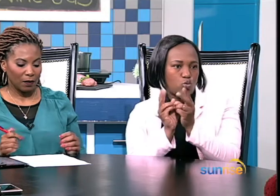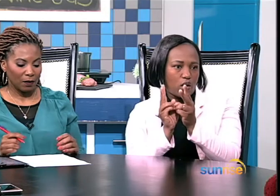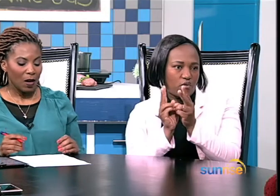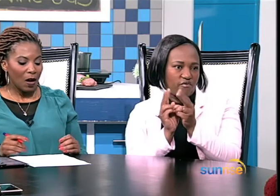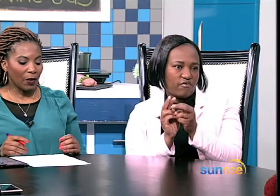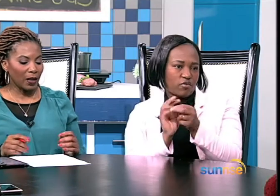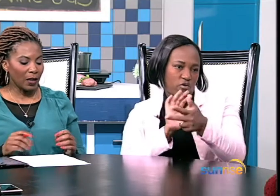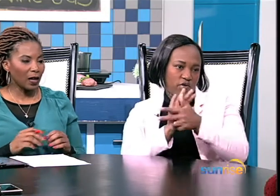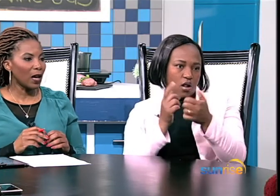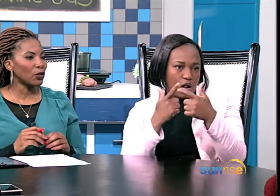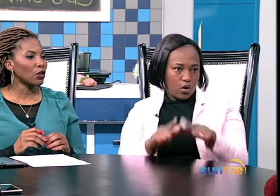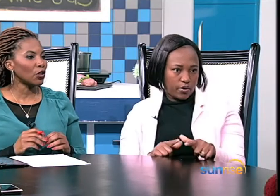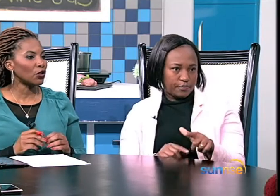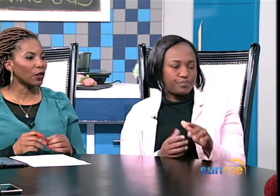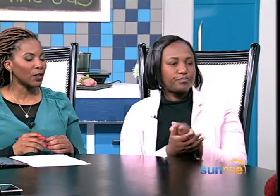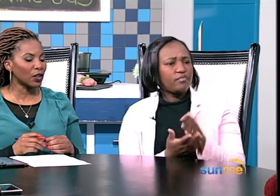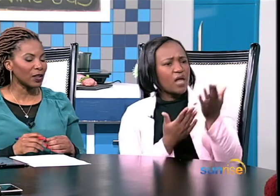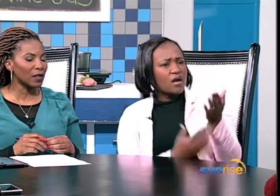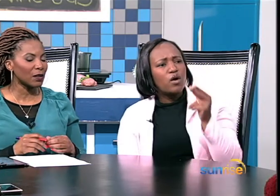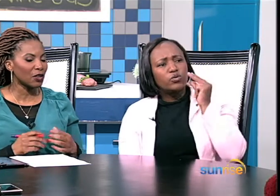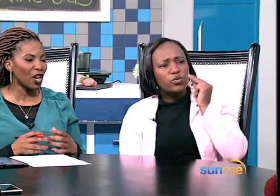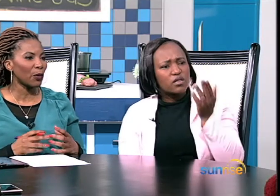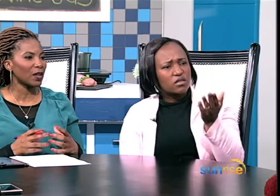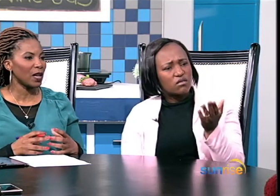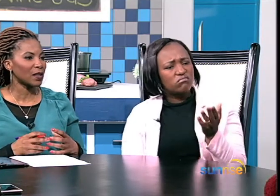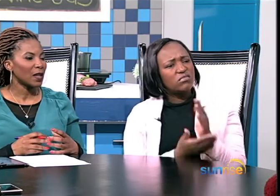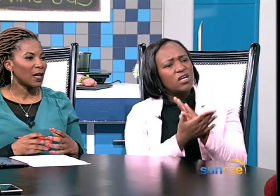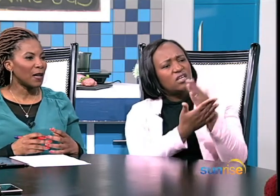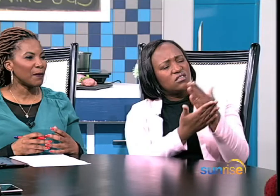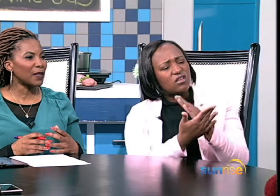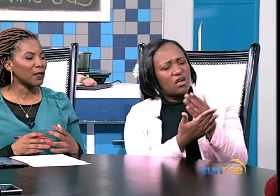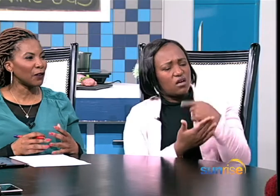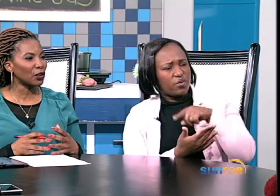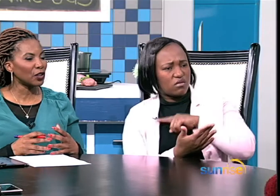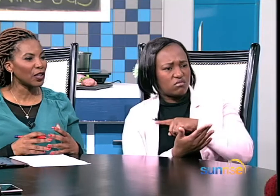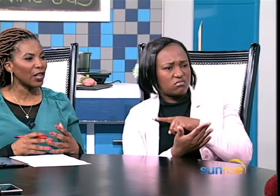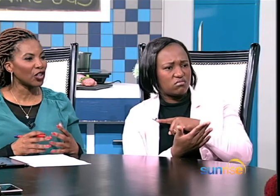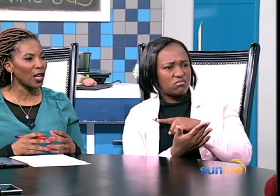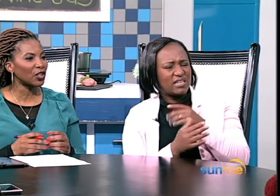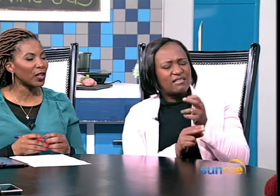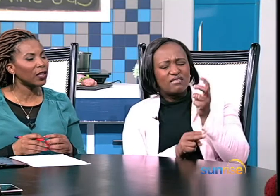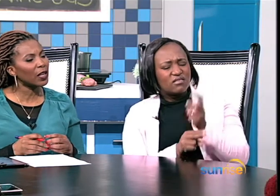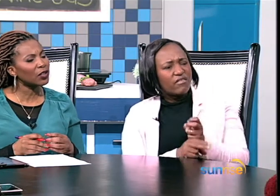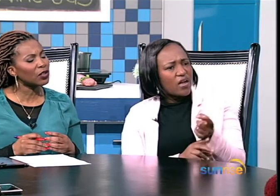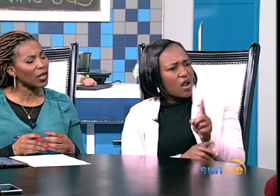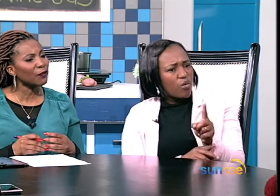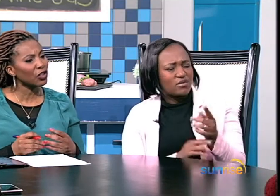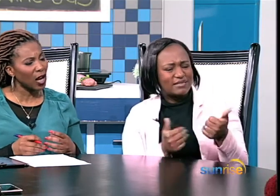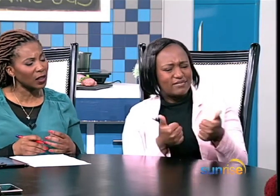language. All right, now Judith, just share with us the difficulty and challenge that a deaf child in